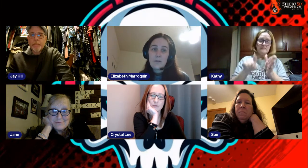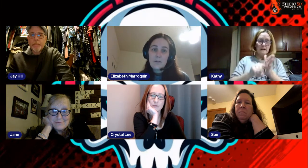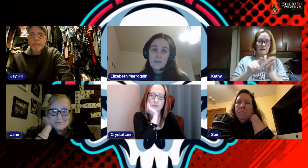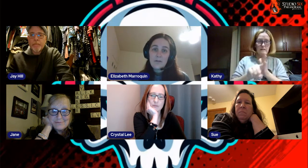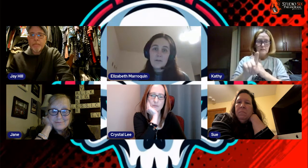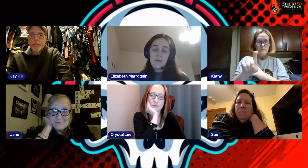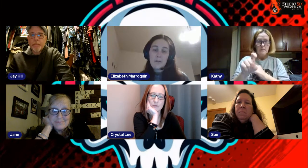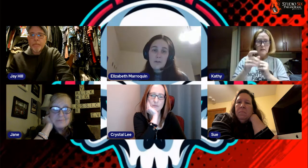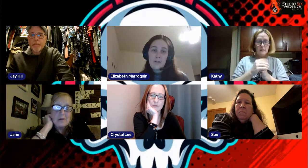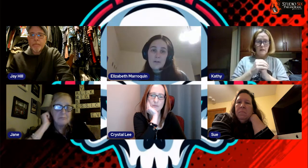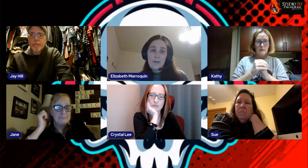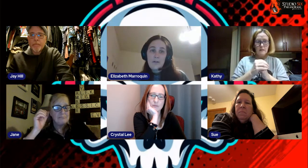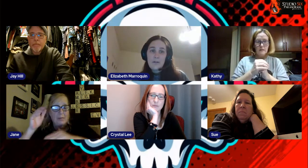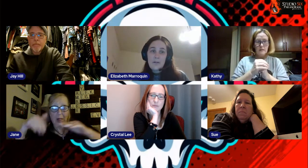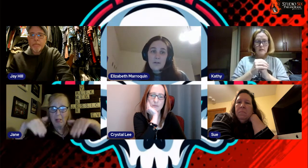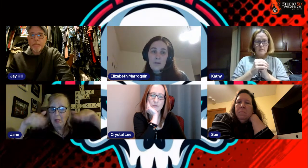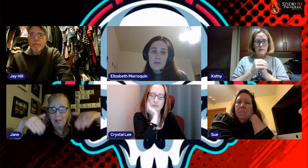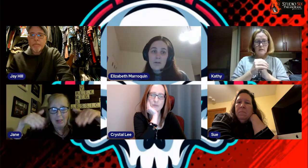come investigate.